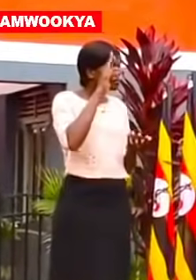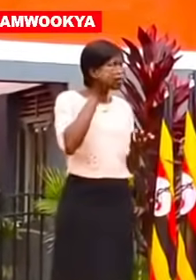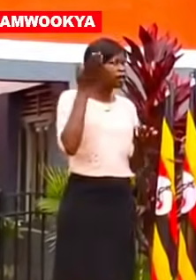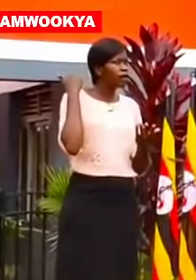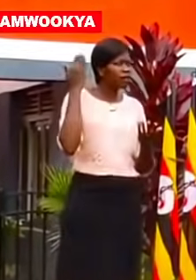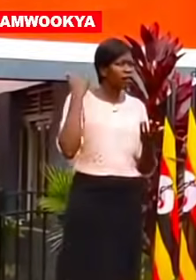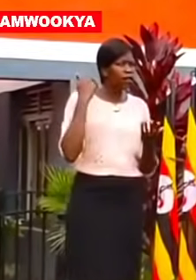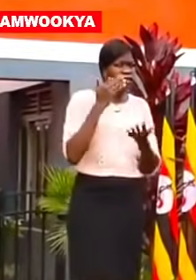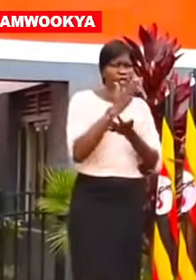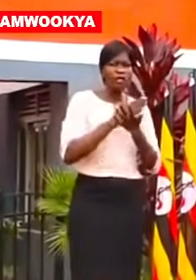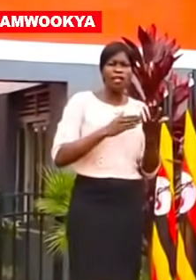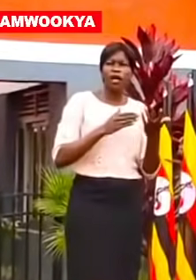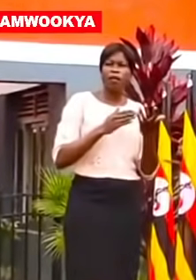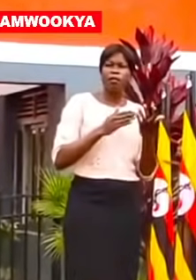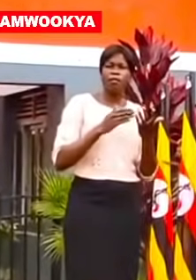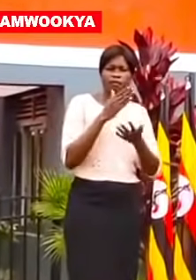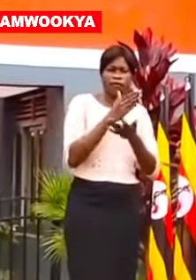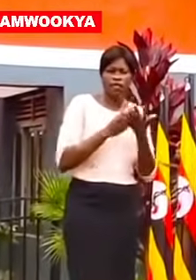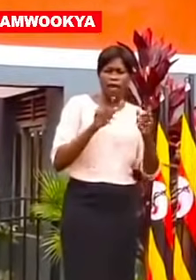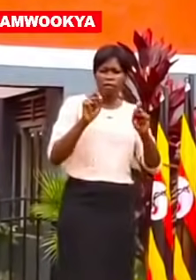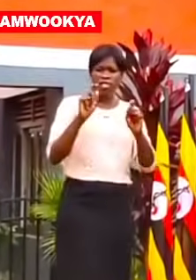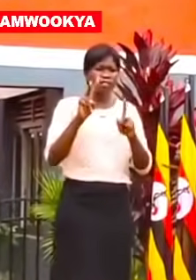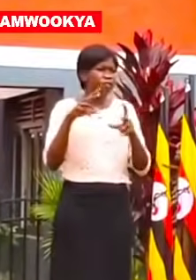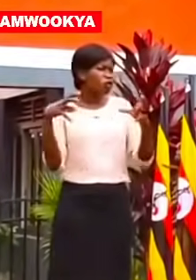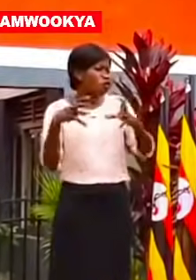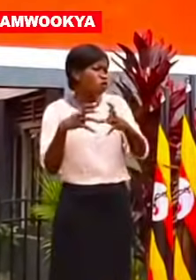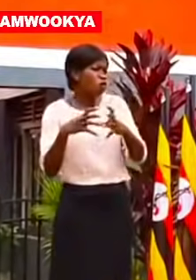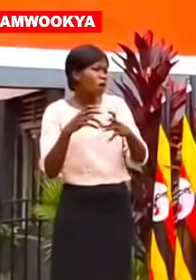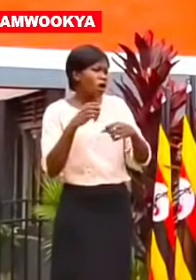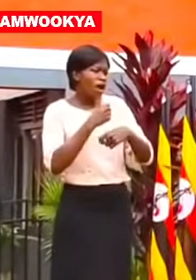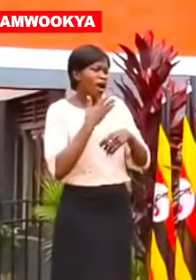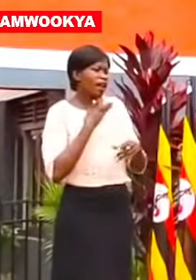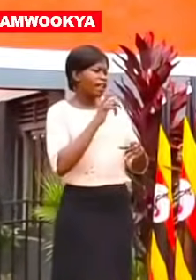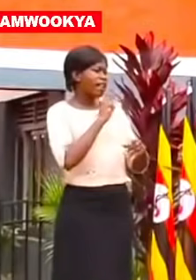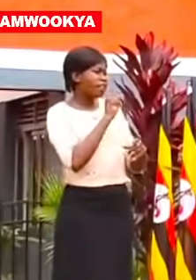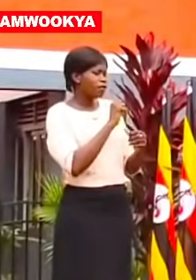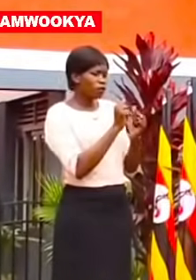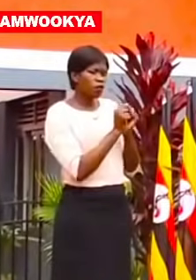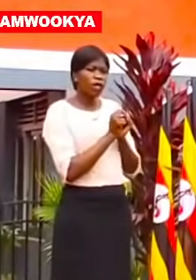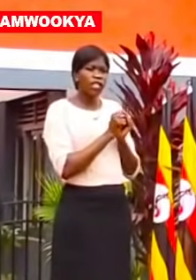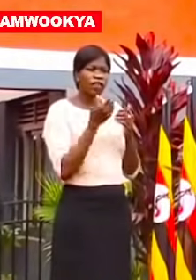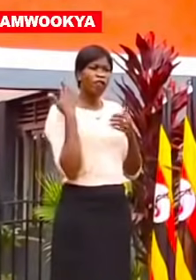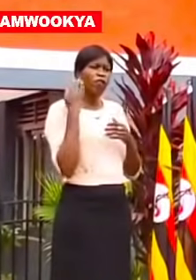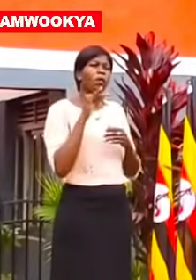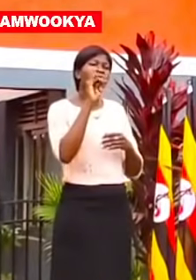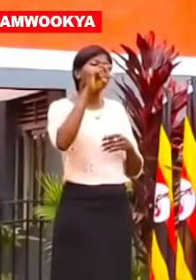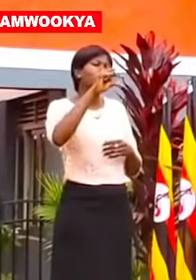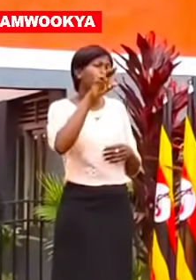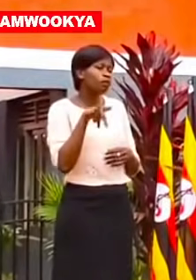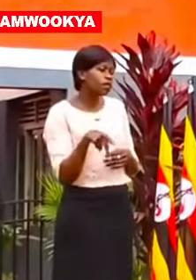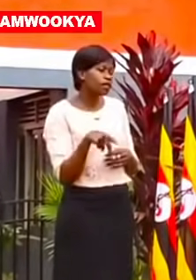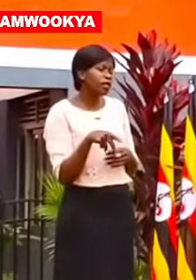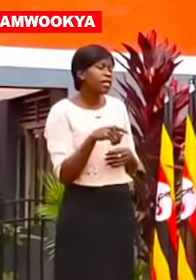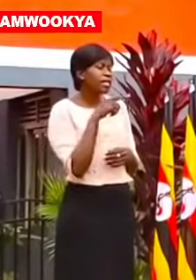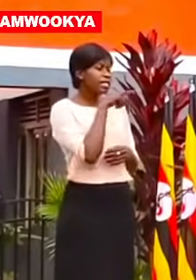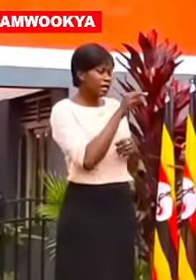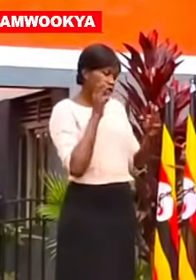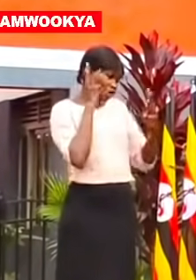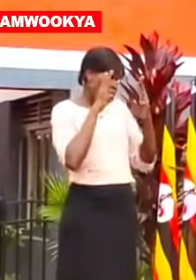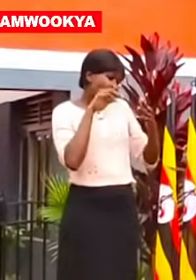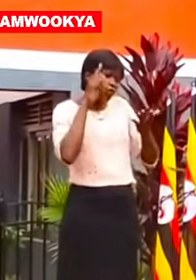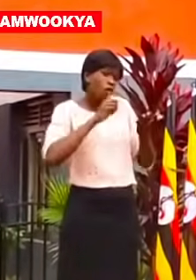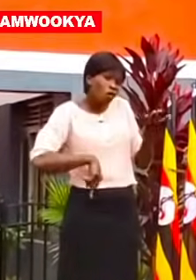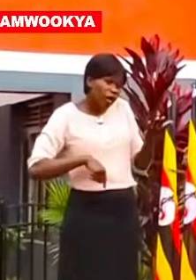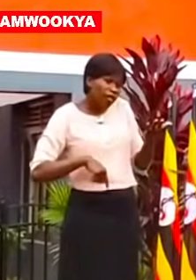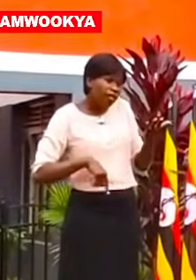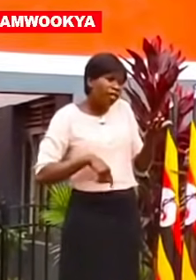media houses did an interview with former Deputy IGP, Julius Odwe. And one of his concerns was